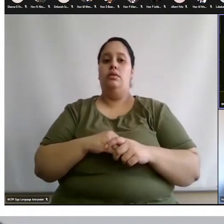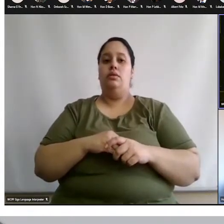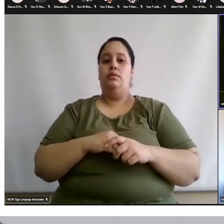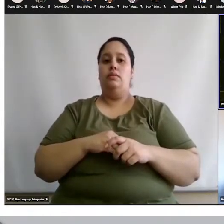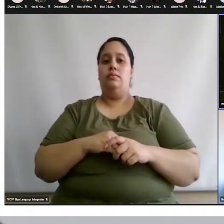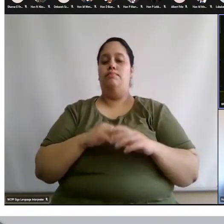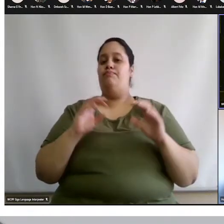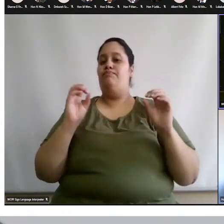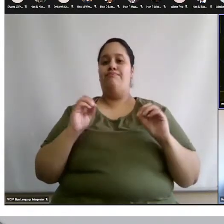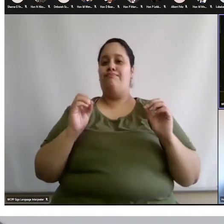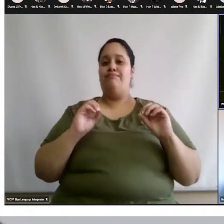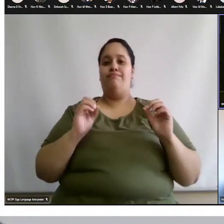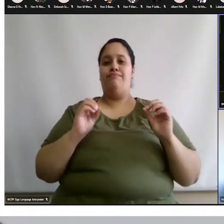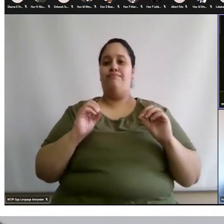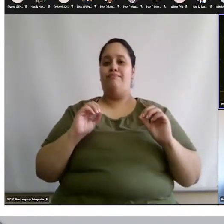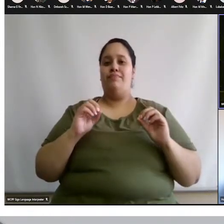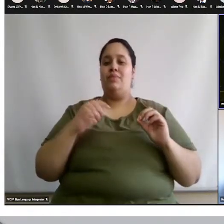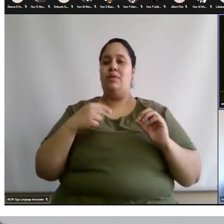basis for me to rule